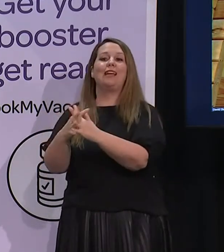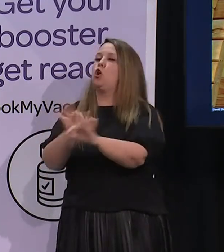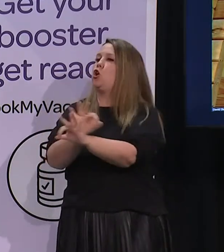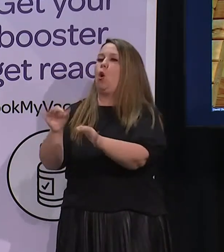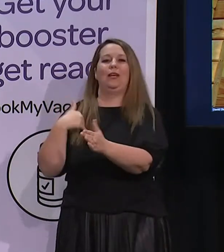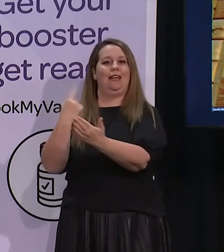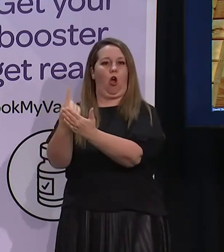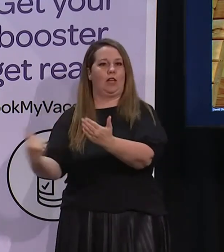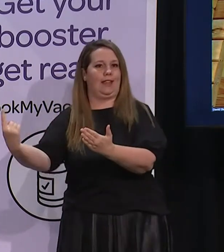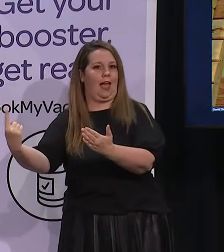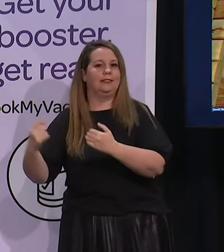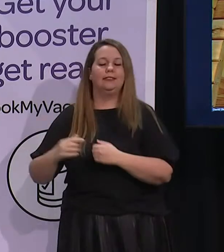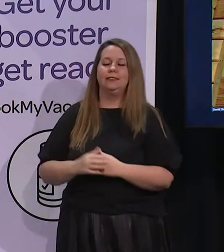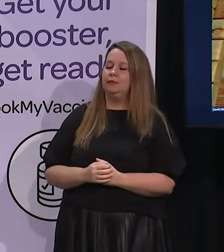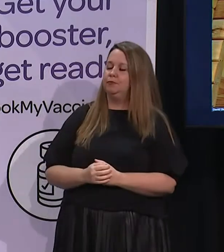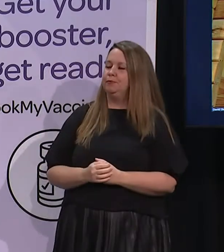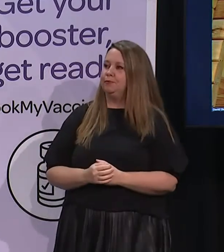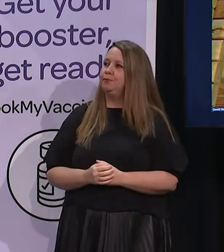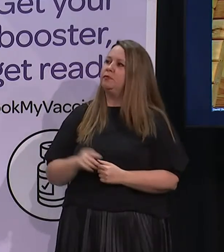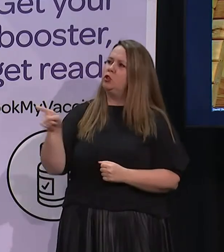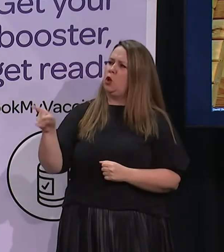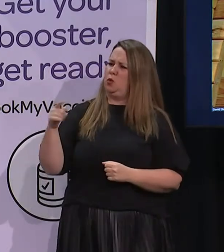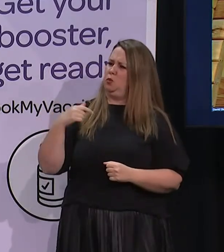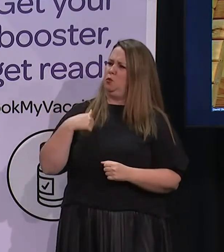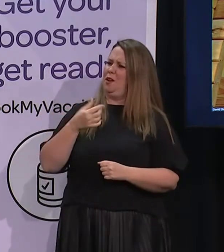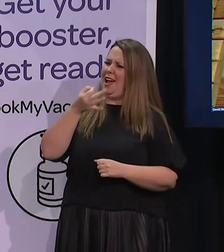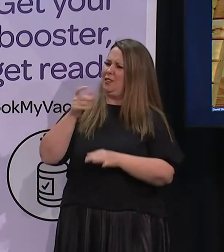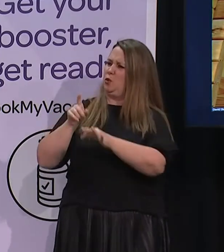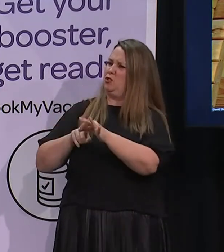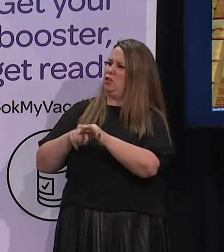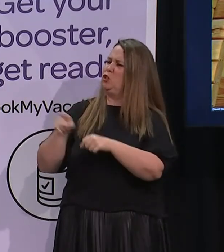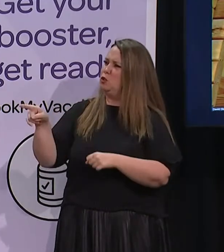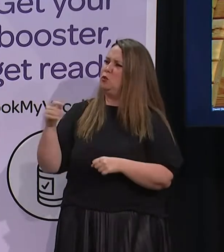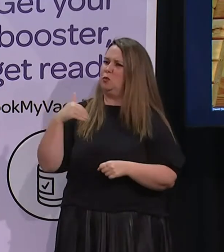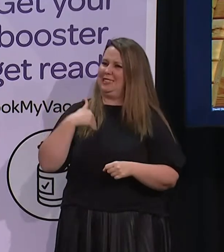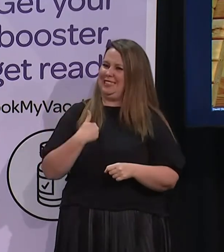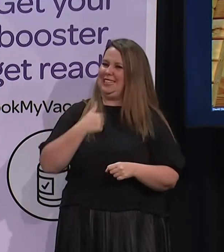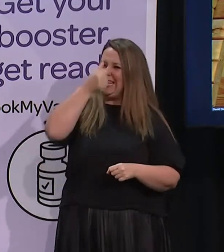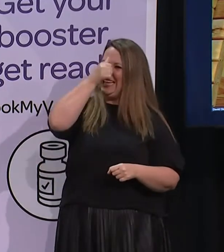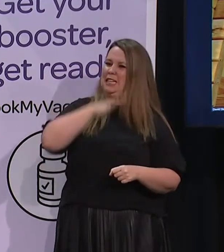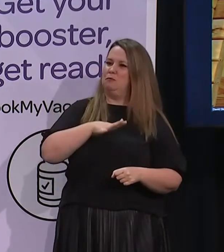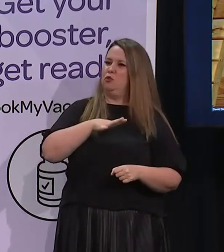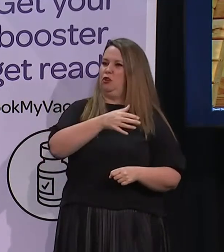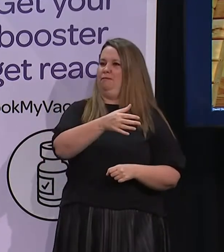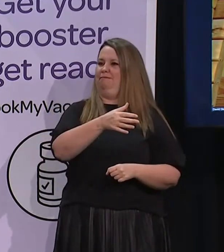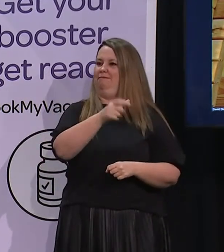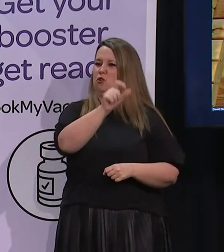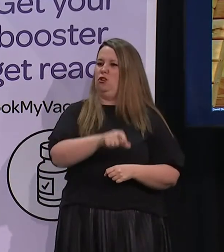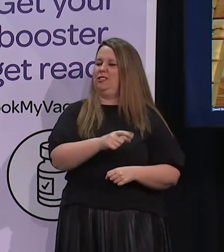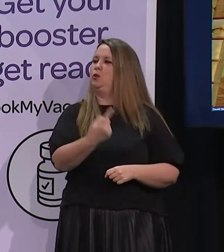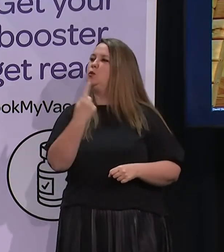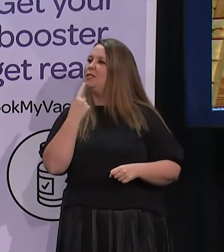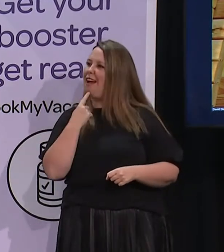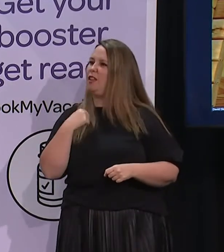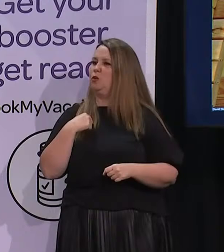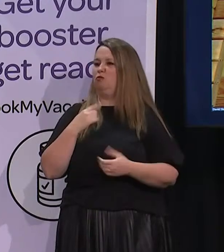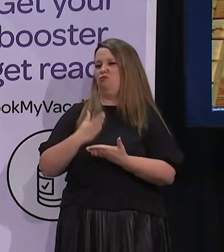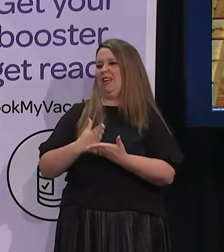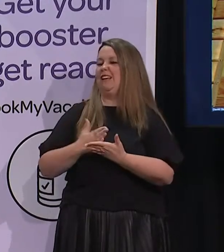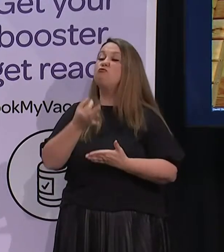need expert advice to tell you that the risk at the border is not as high as it once was now that we